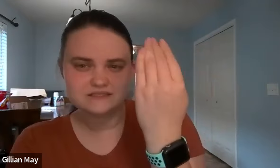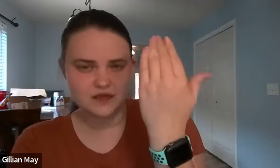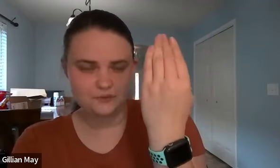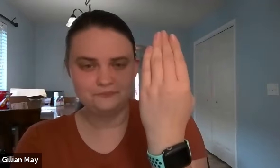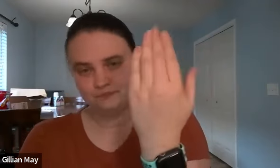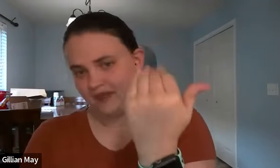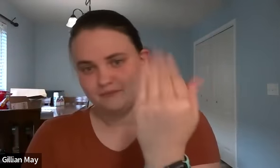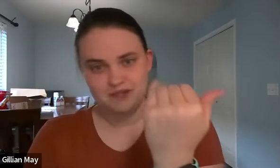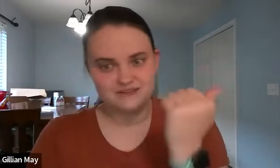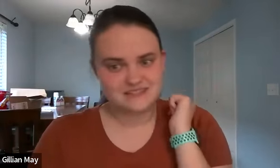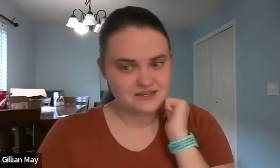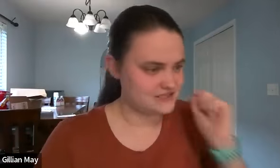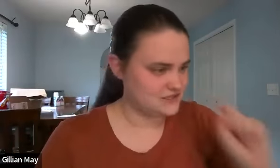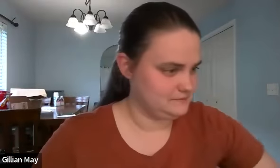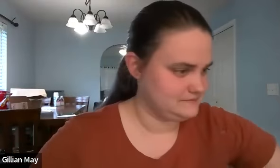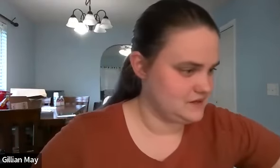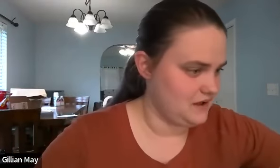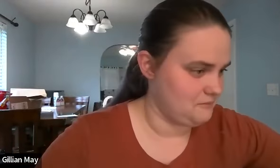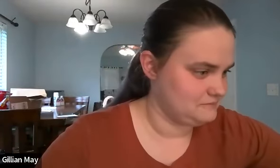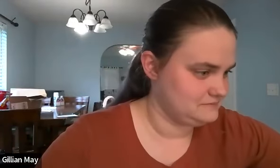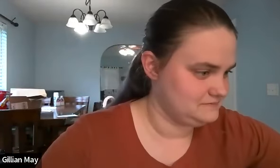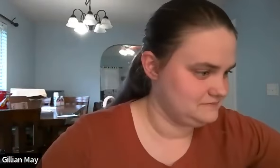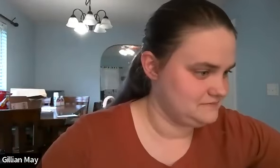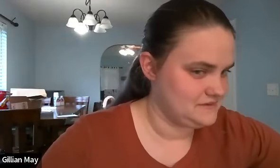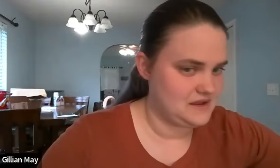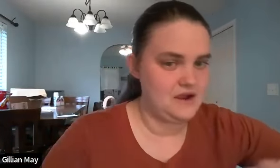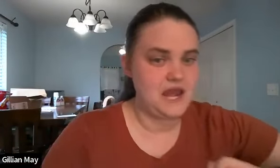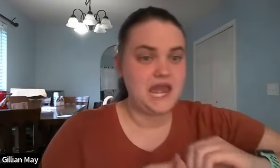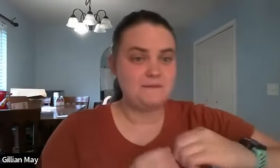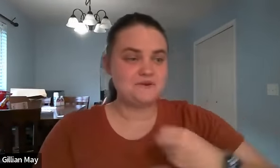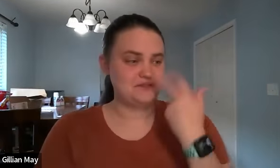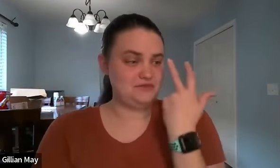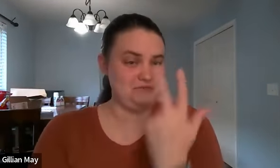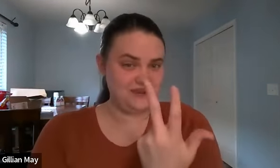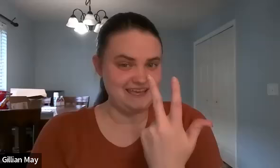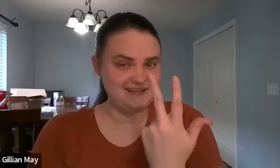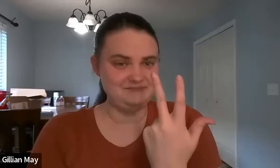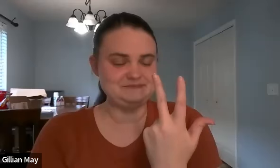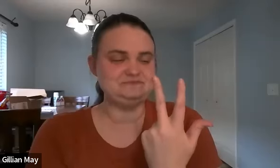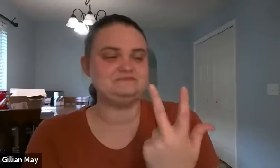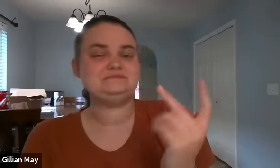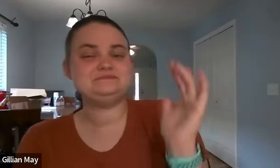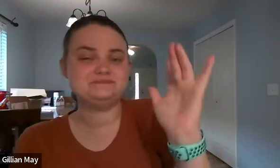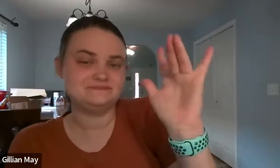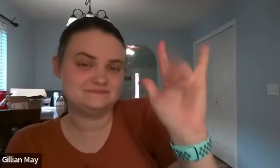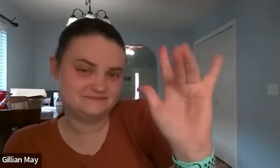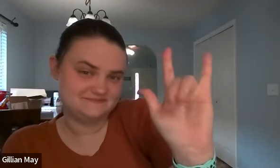So y'all did good. That's good. Okay. All right. Number 3.